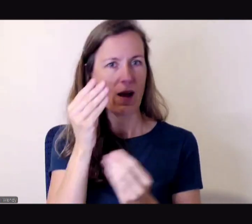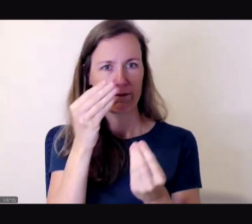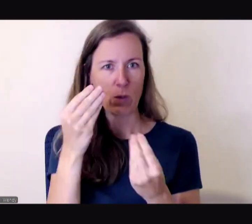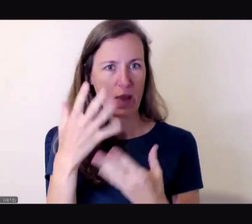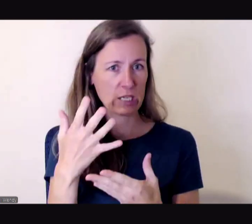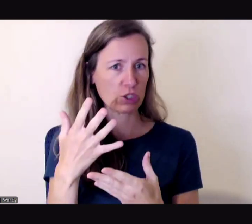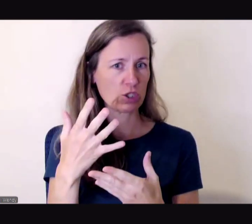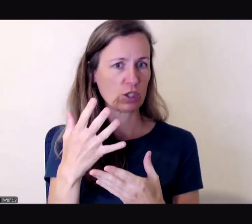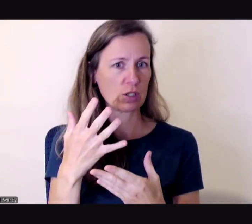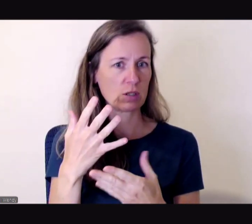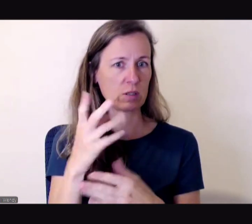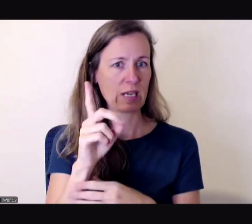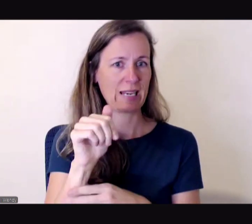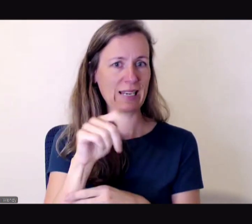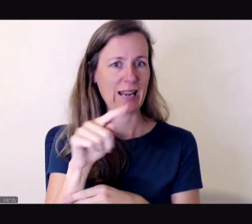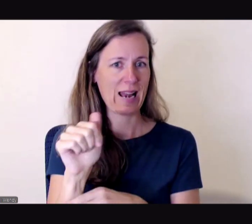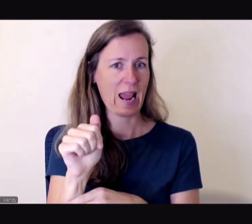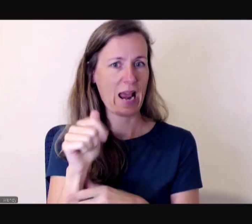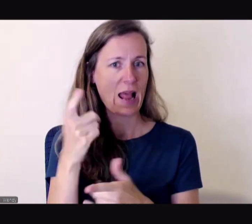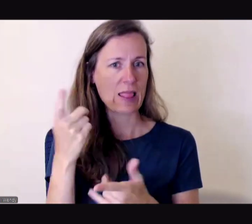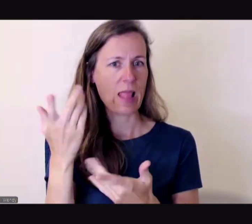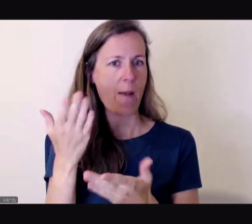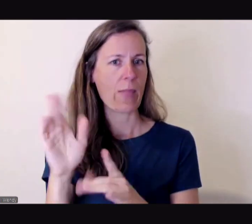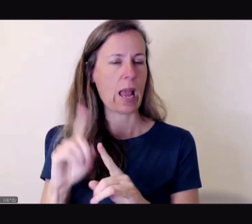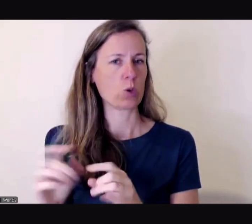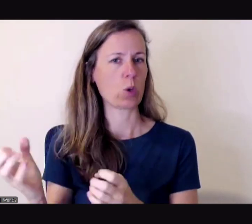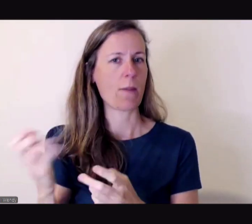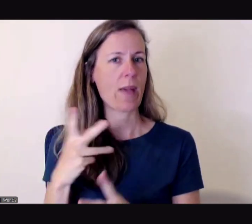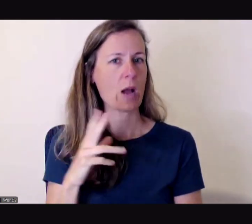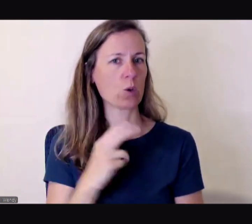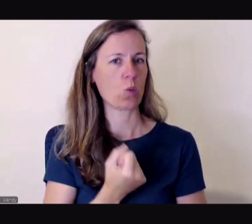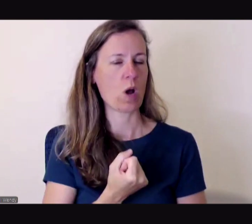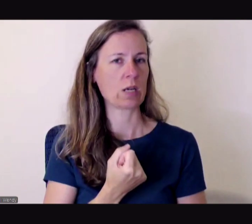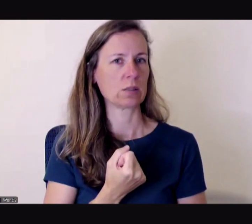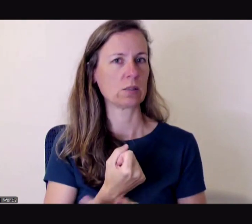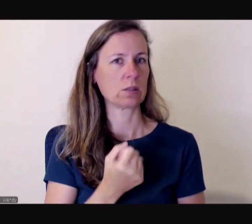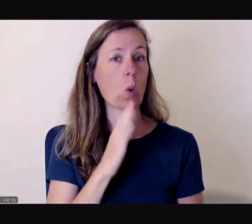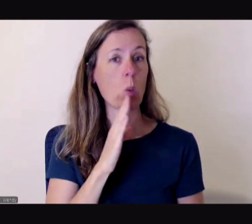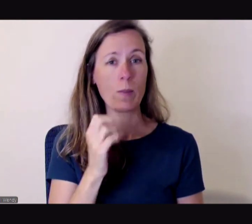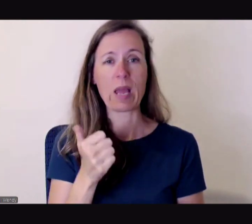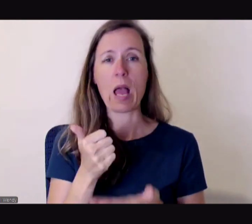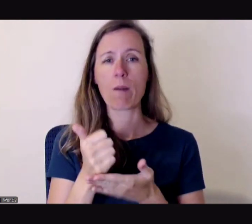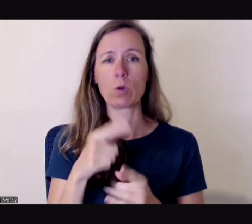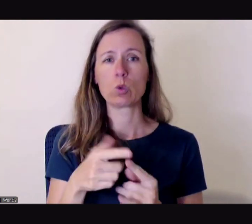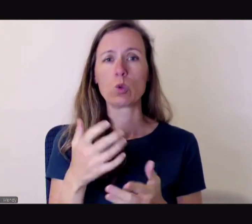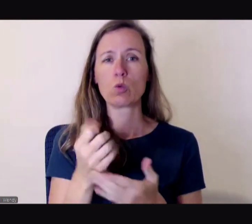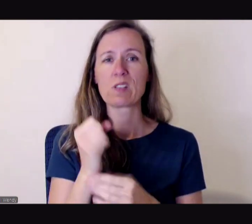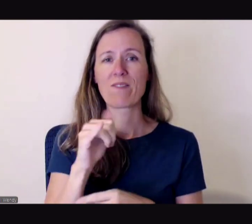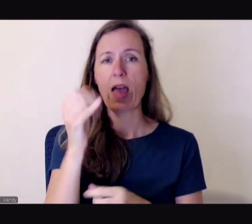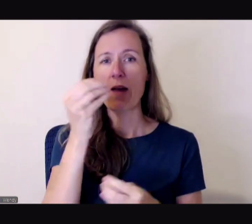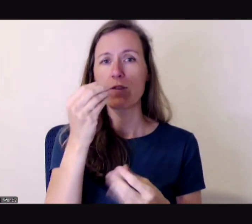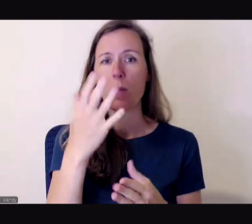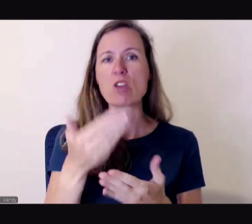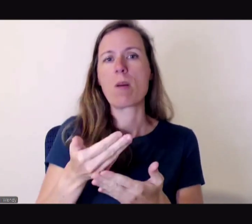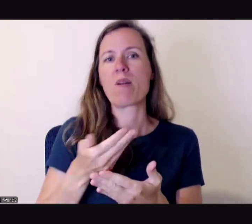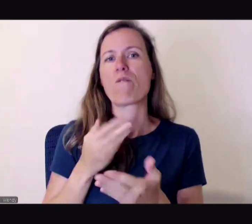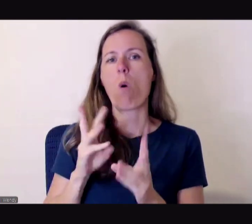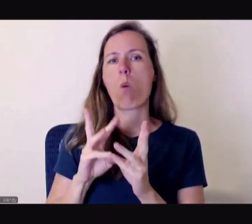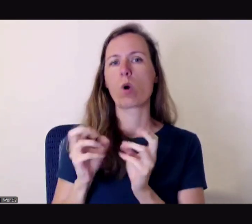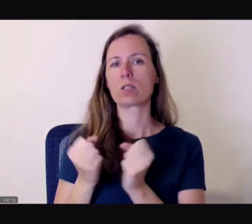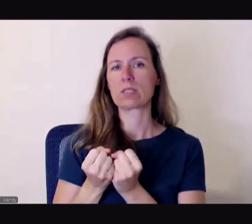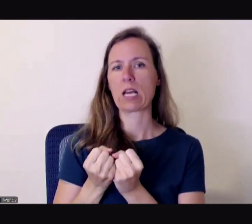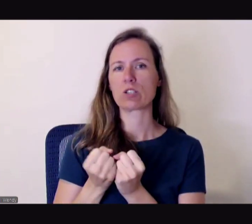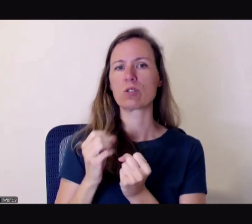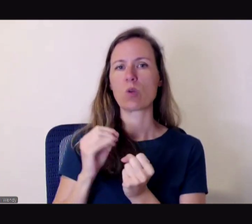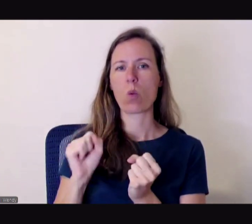on. And I feel like it would be helpful if we were to receive that before the work session, so that we could review that as